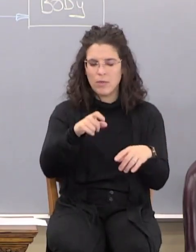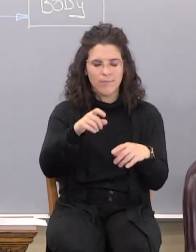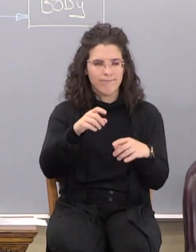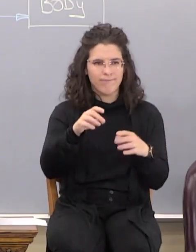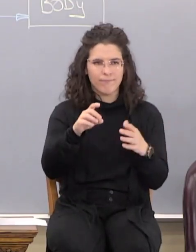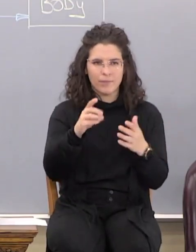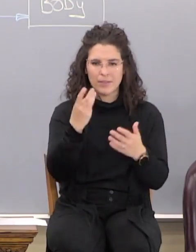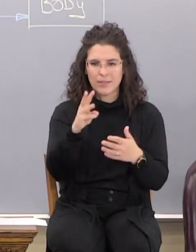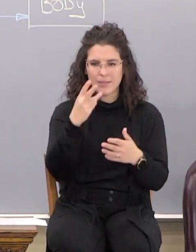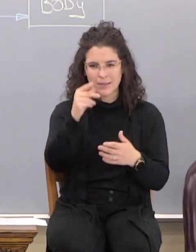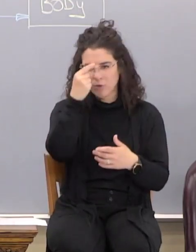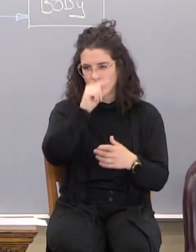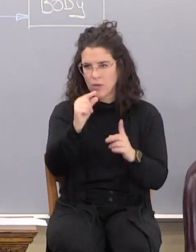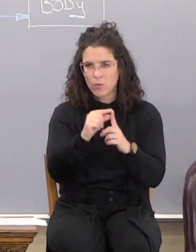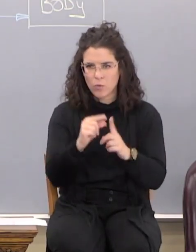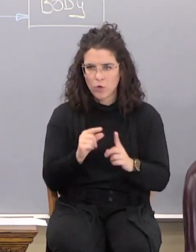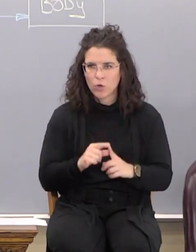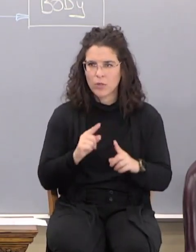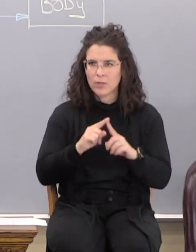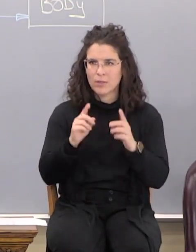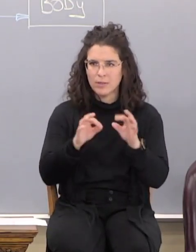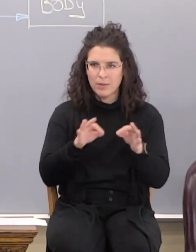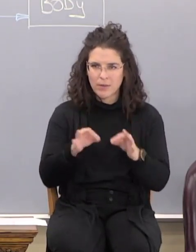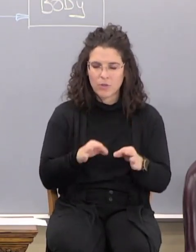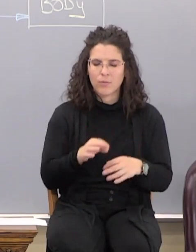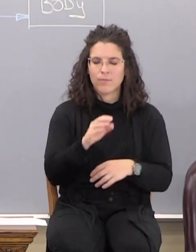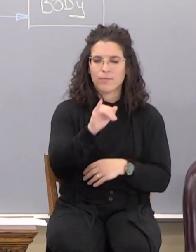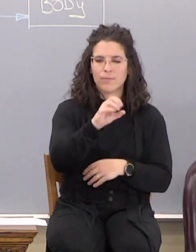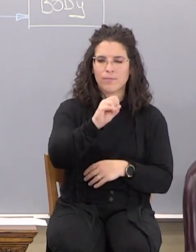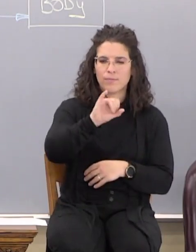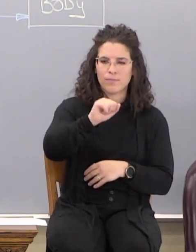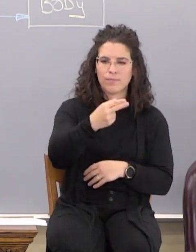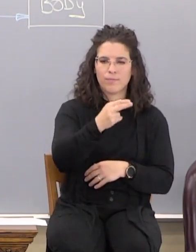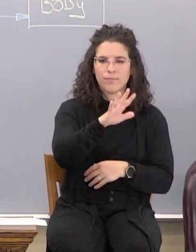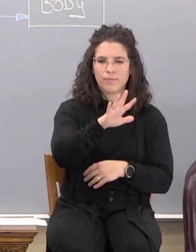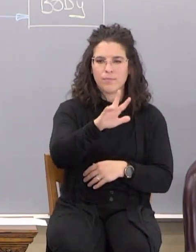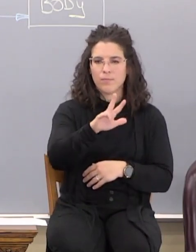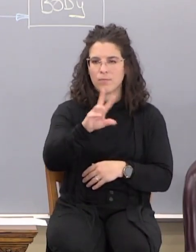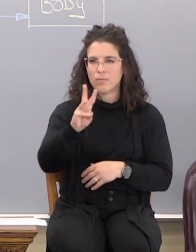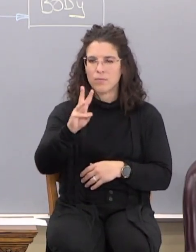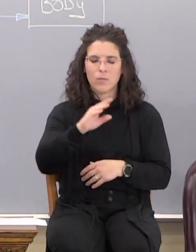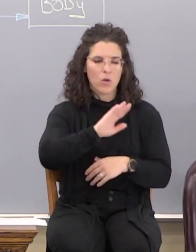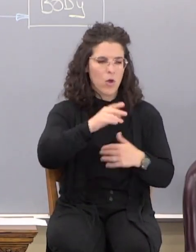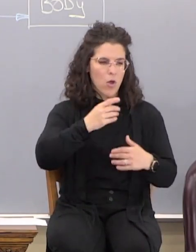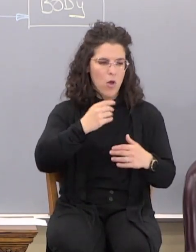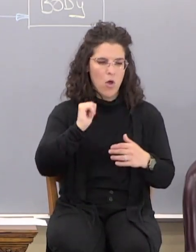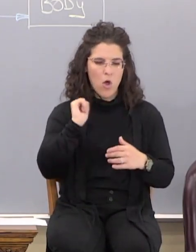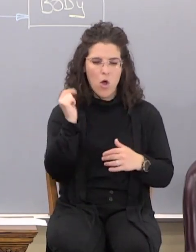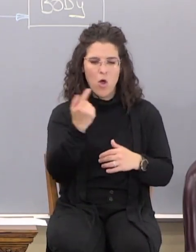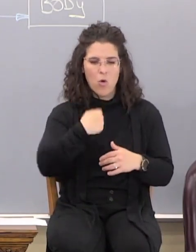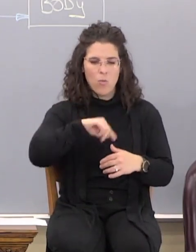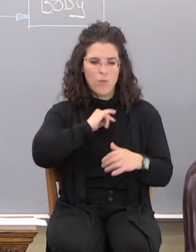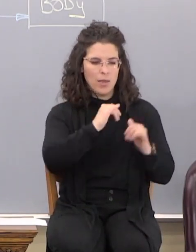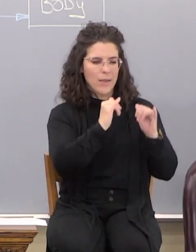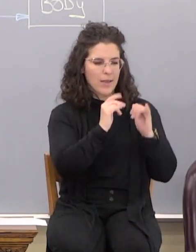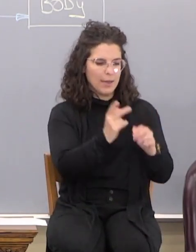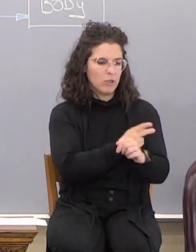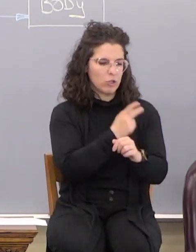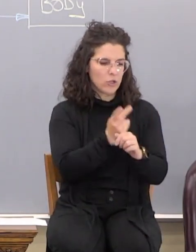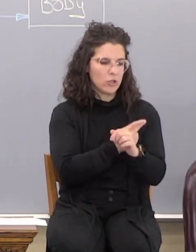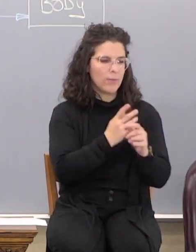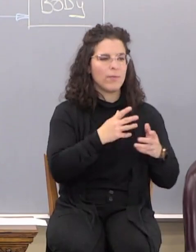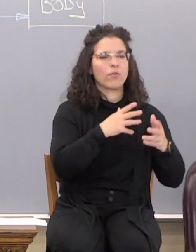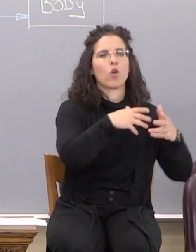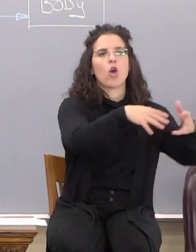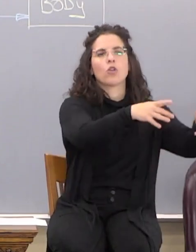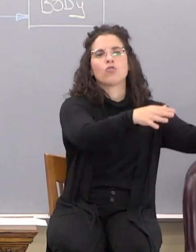16 different Greek words. Isaiah 53, 6, all we like sheep have gone astray. As you do